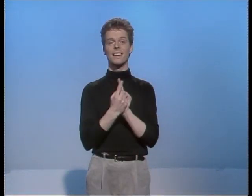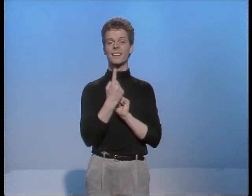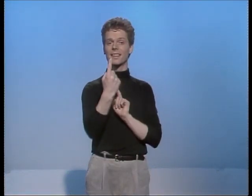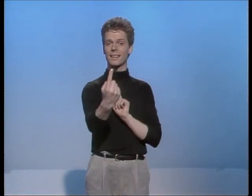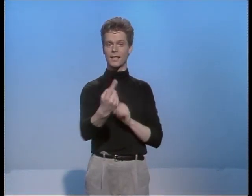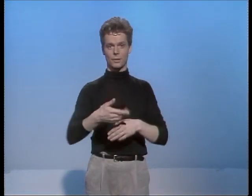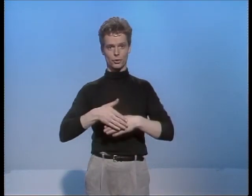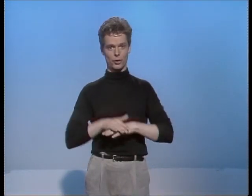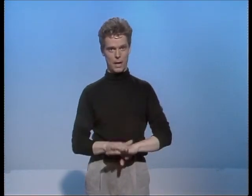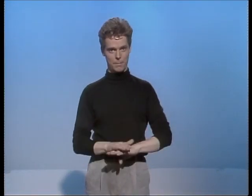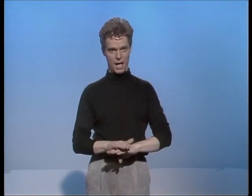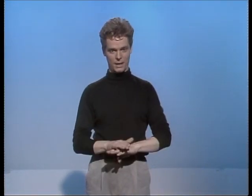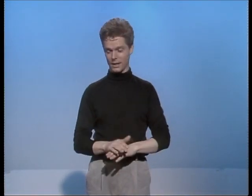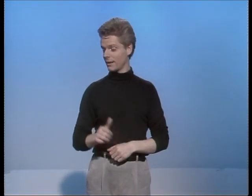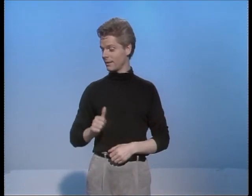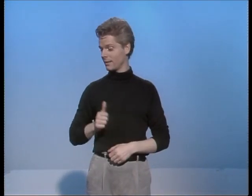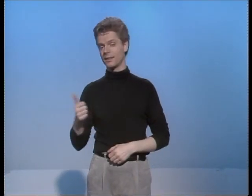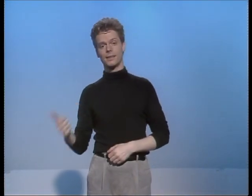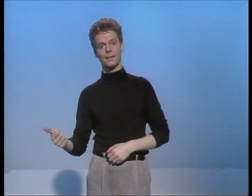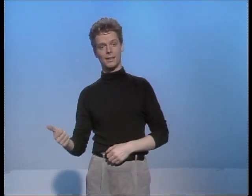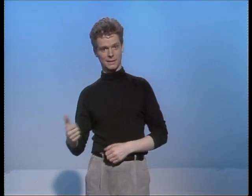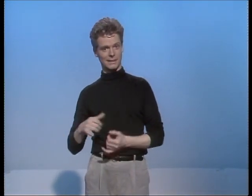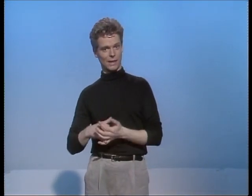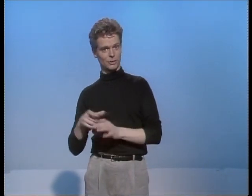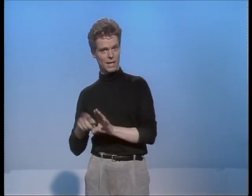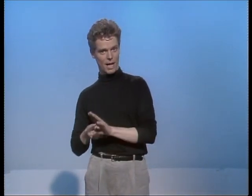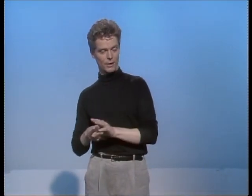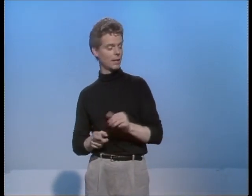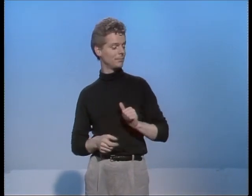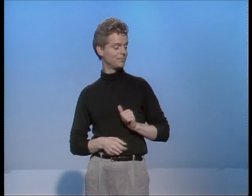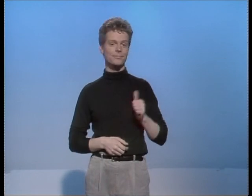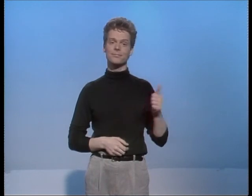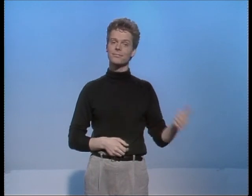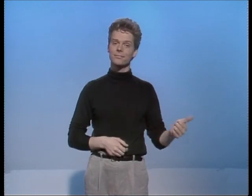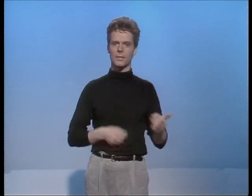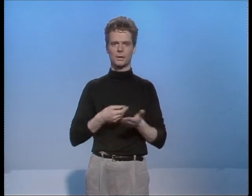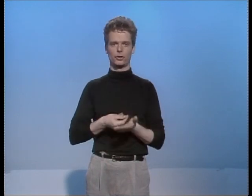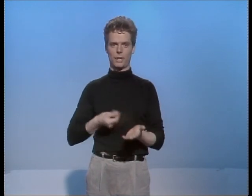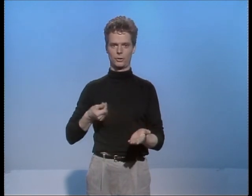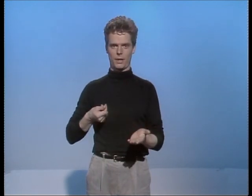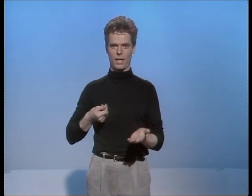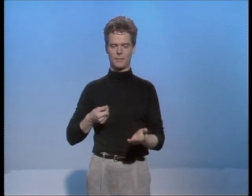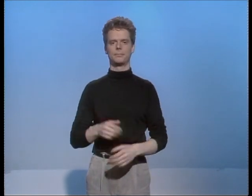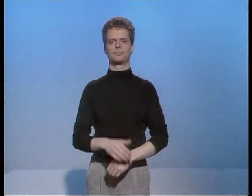I was facing the chairman, the secretary was sitting to my right, and the treasurer was on my left.